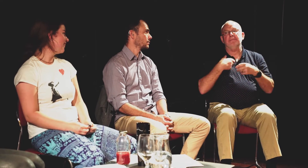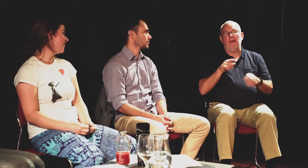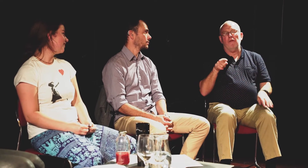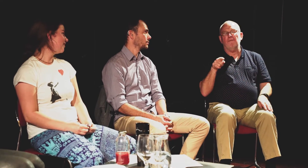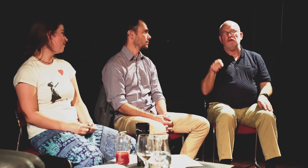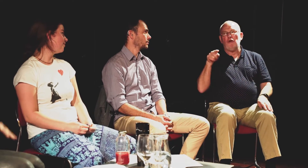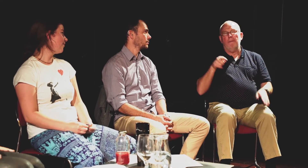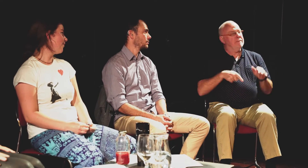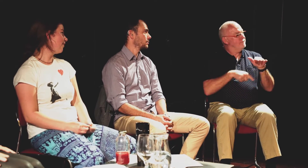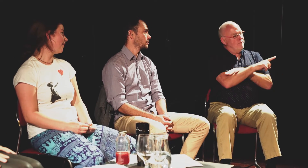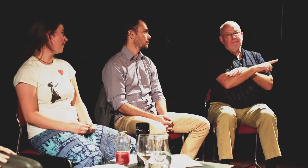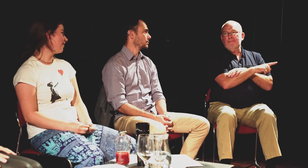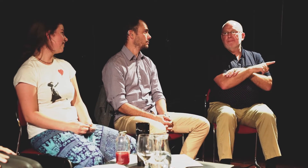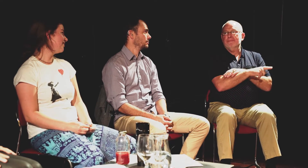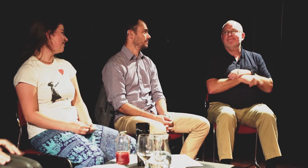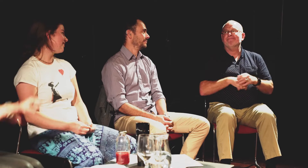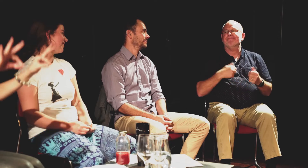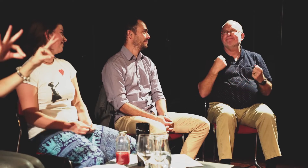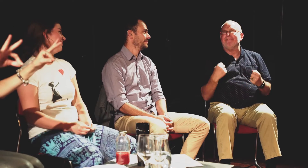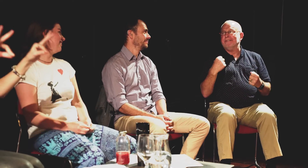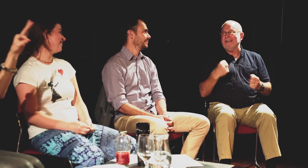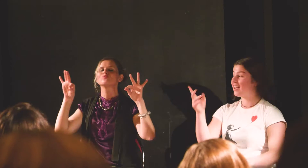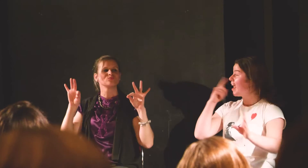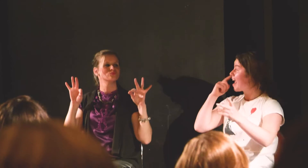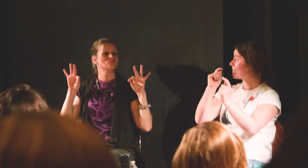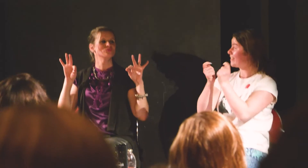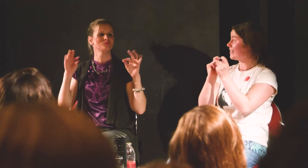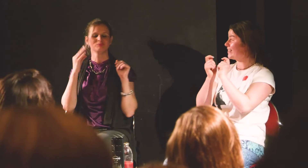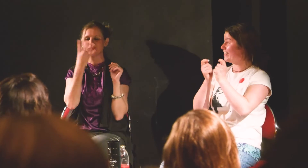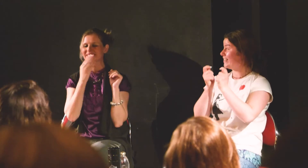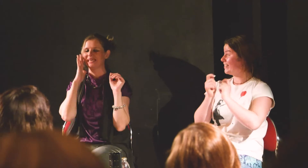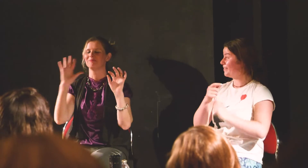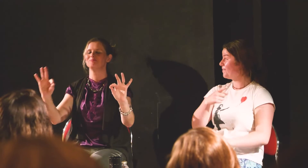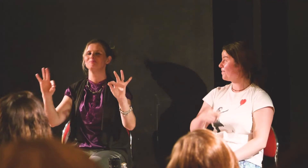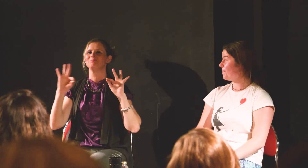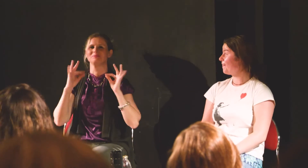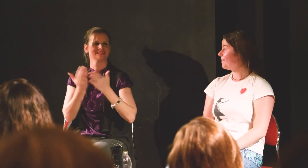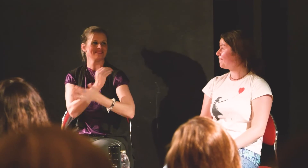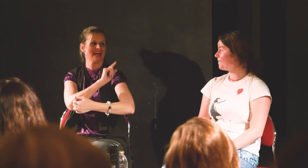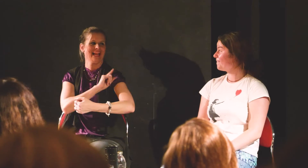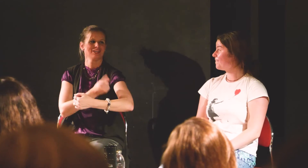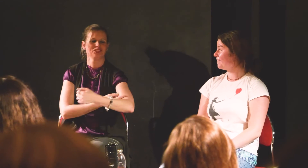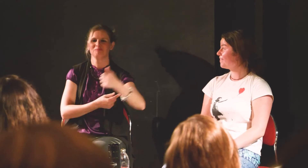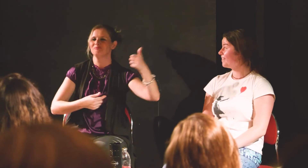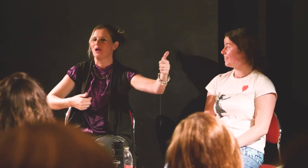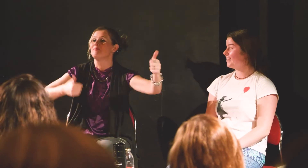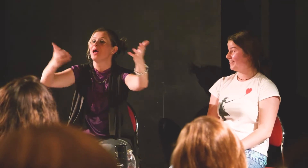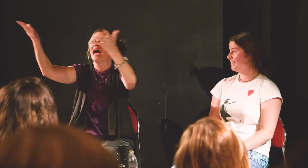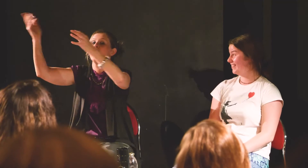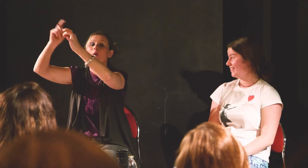I try time management now as I'm older. I do not hang around for much longer. I usually am gone quite quickly. So that translates to Tony